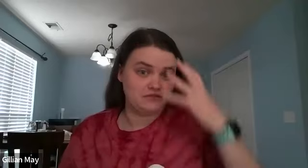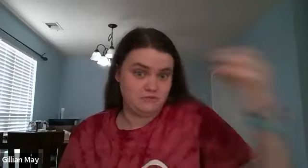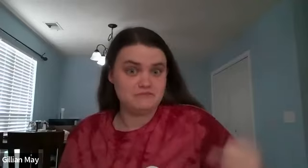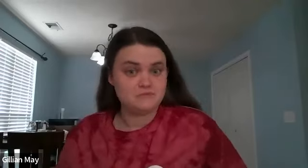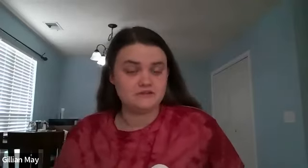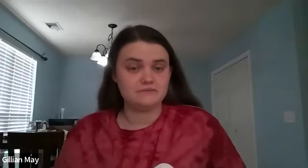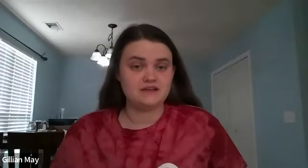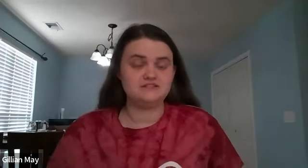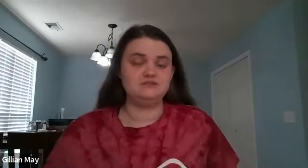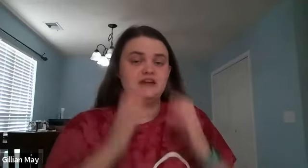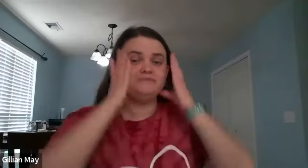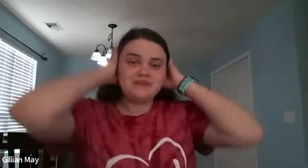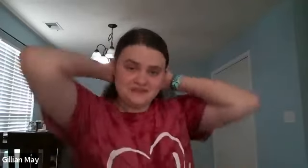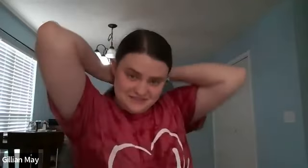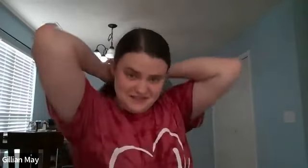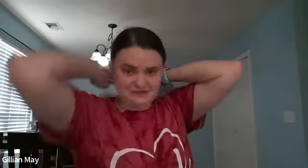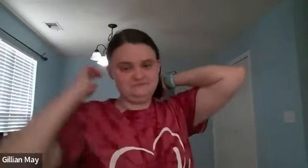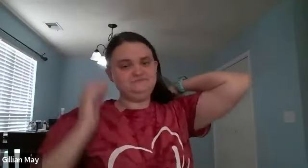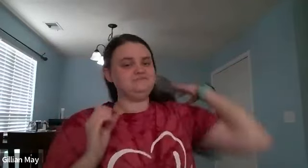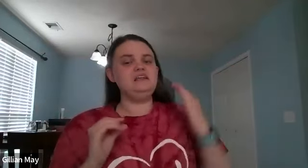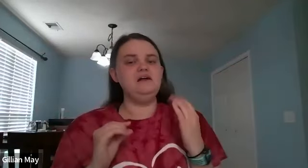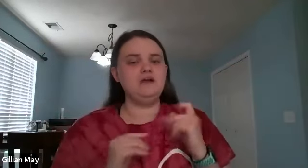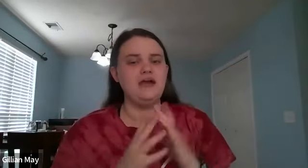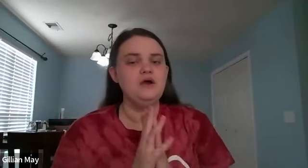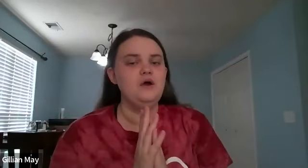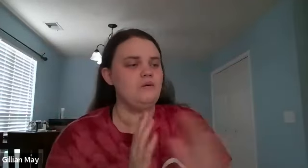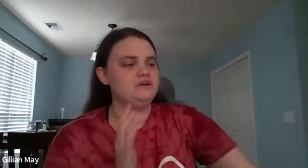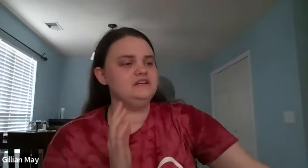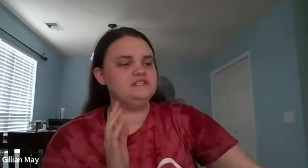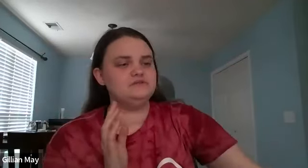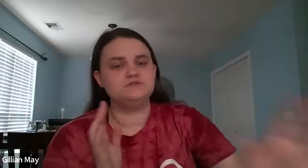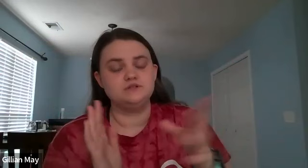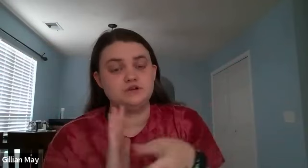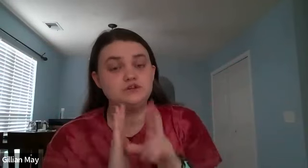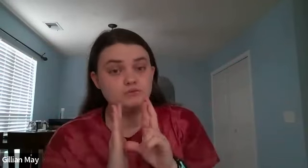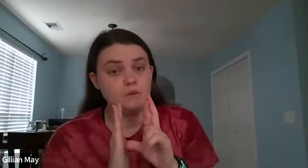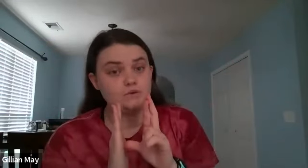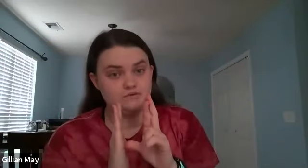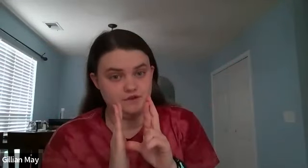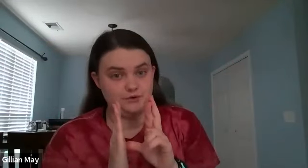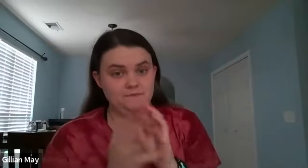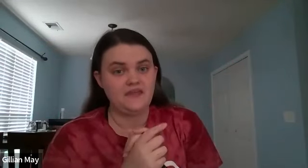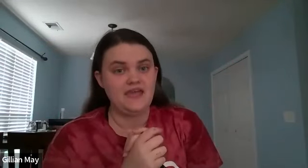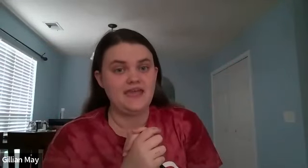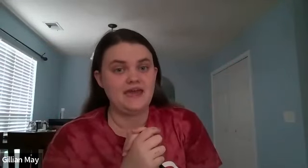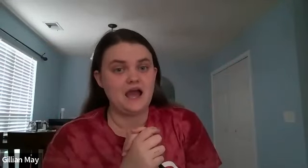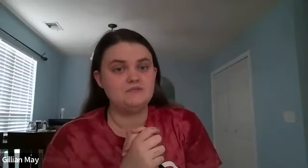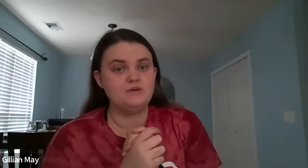great memory from last Tuesday. So, okay, what we're gonna do is we're gonna do one more review. And I'm going